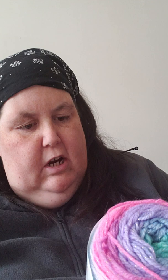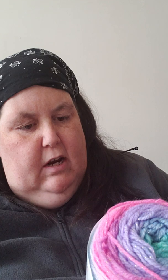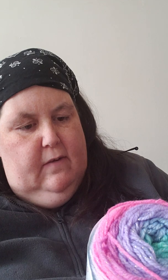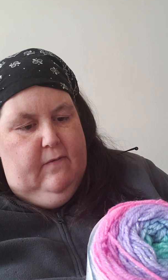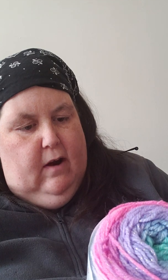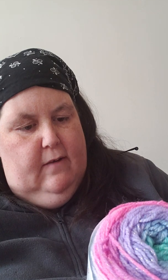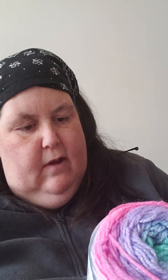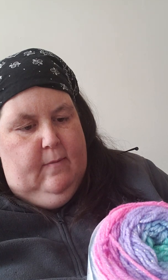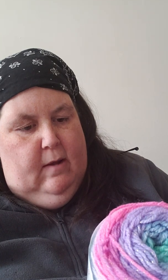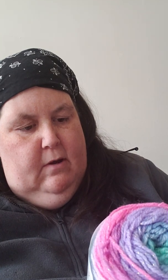H8 5mm.